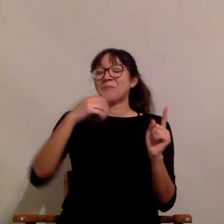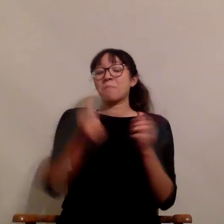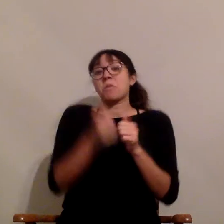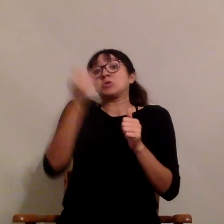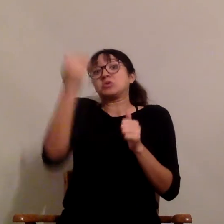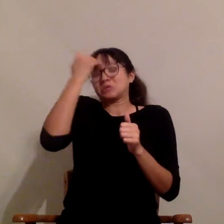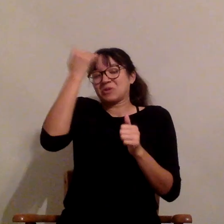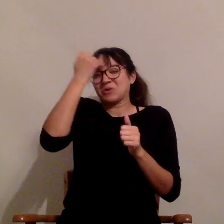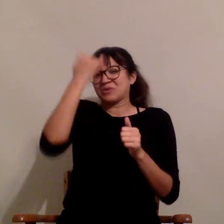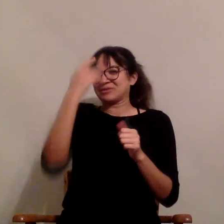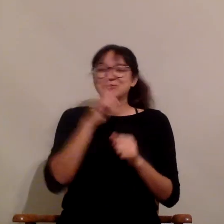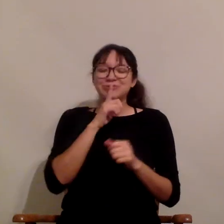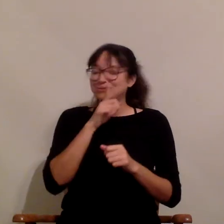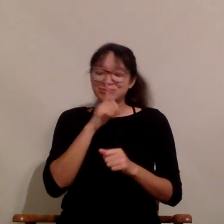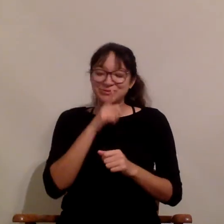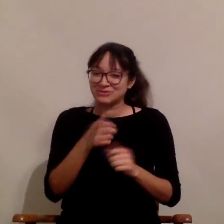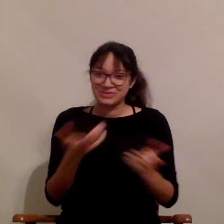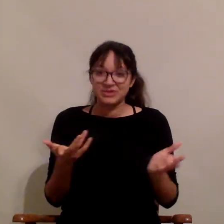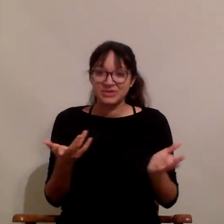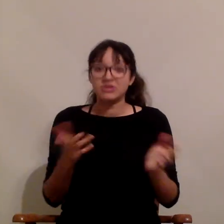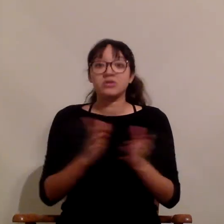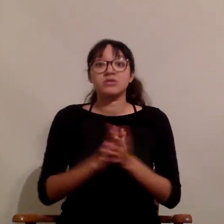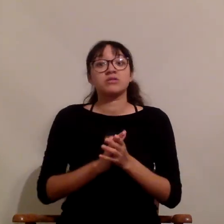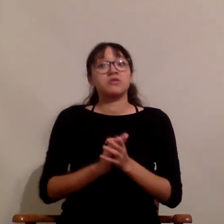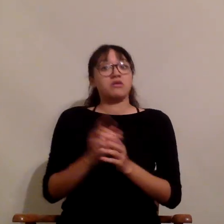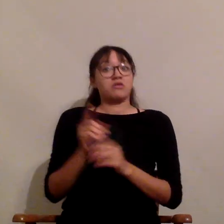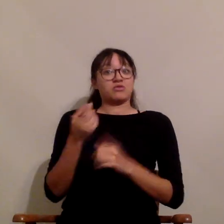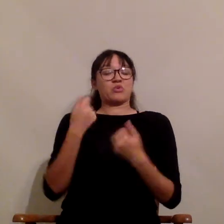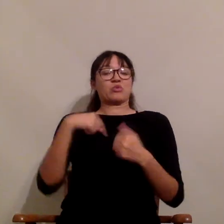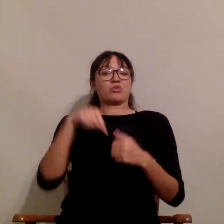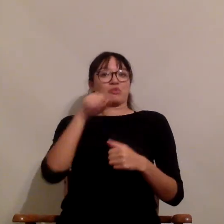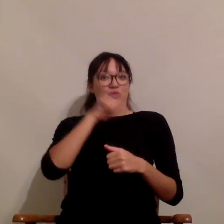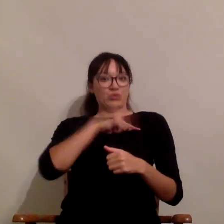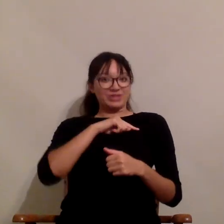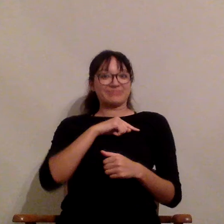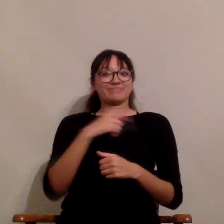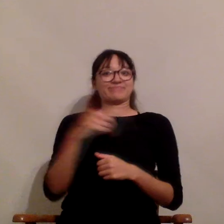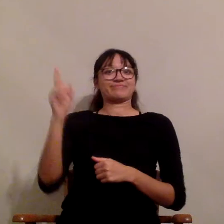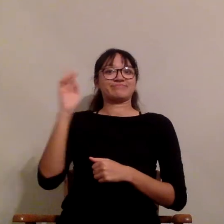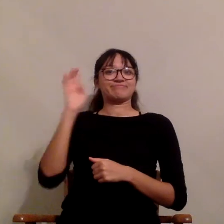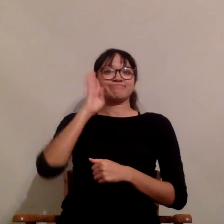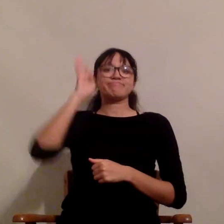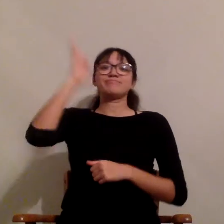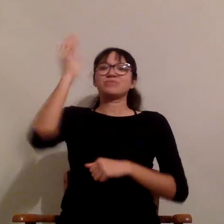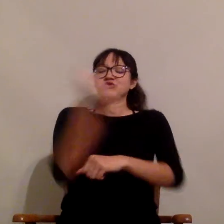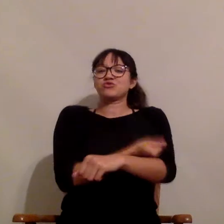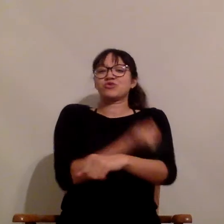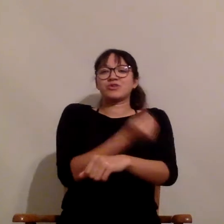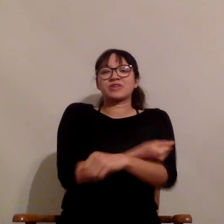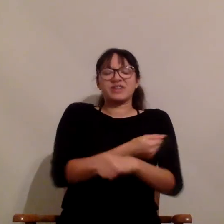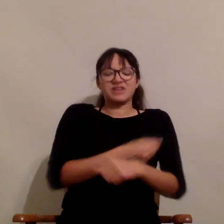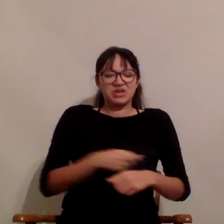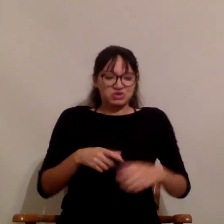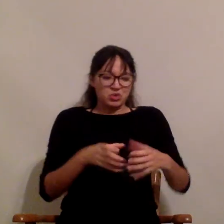hand, came up with a drug cocktail that targets metastases not by targeting tumor growth, but by targeting